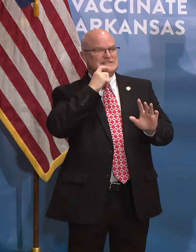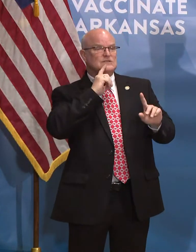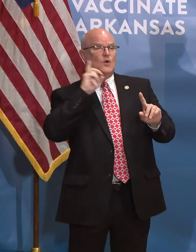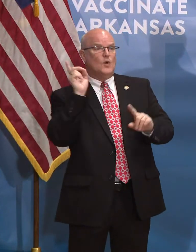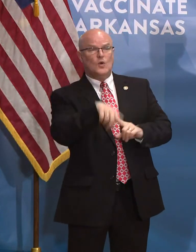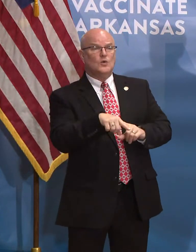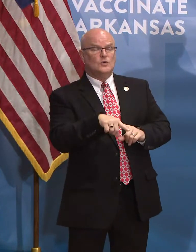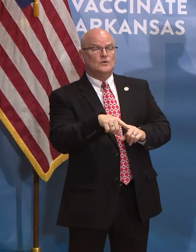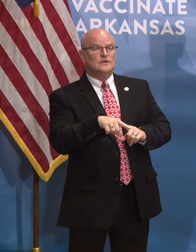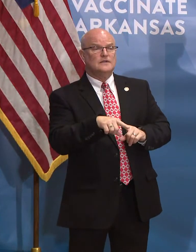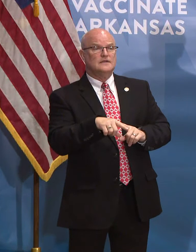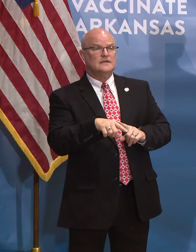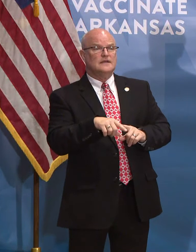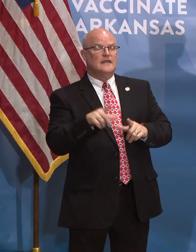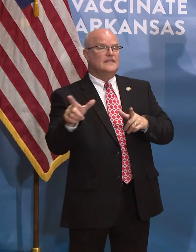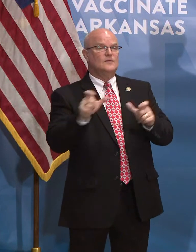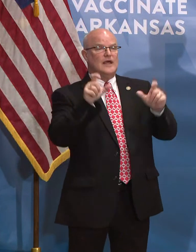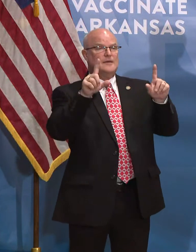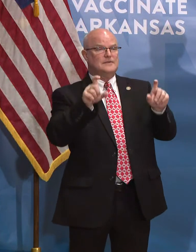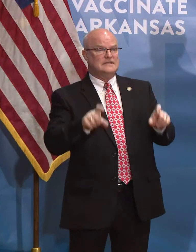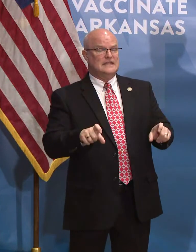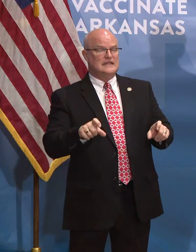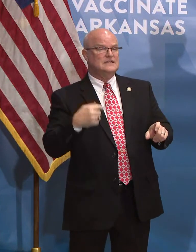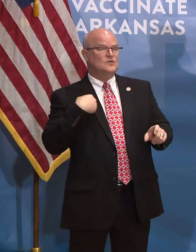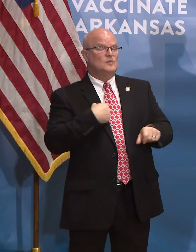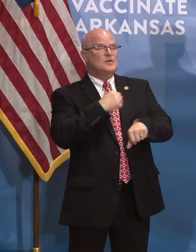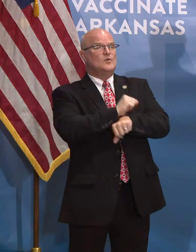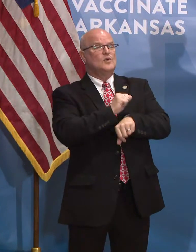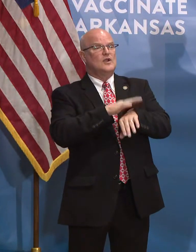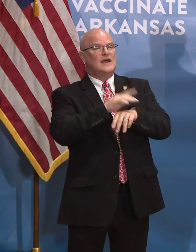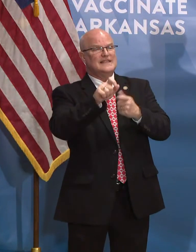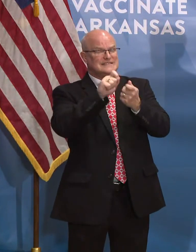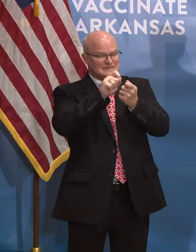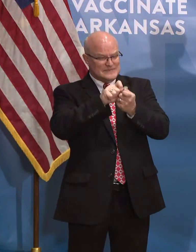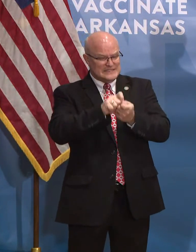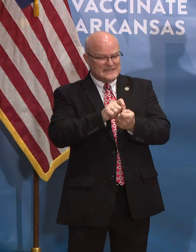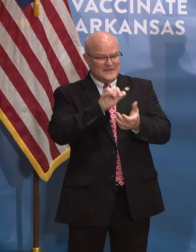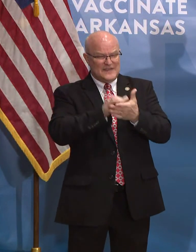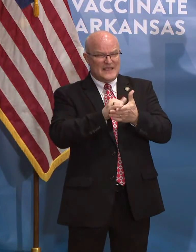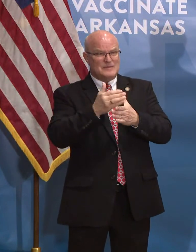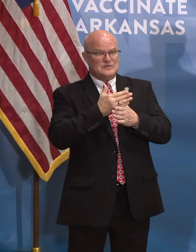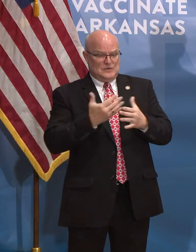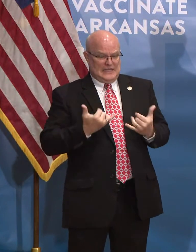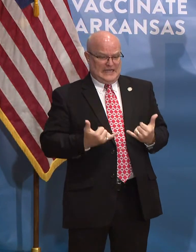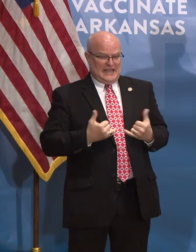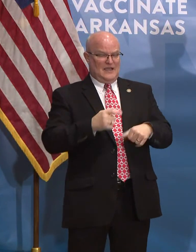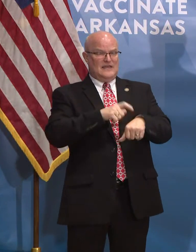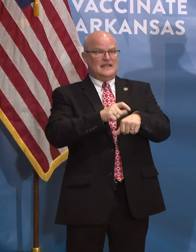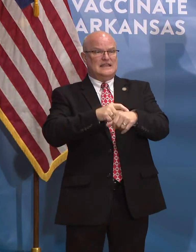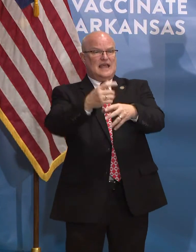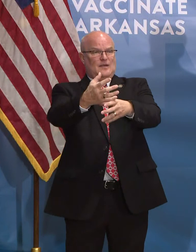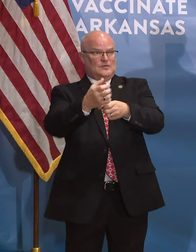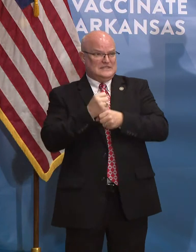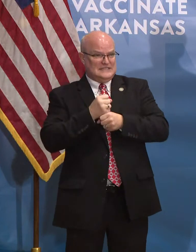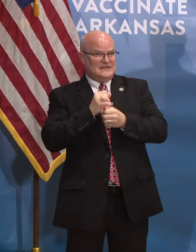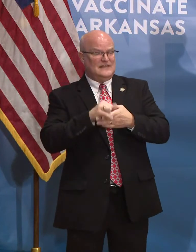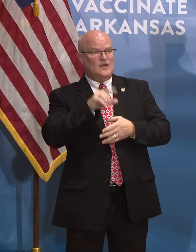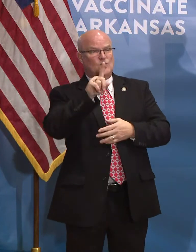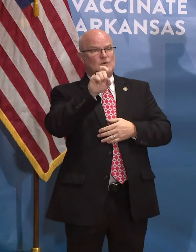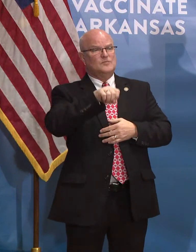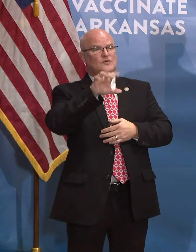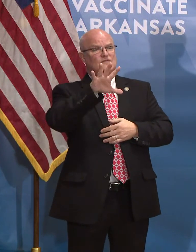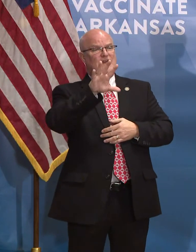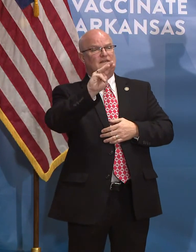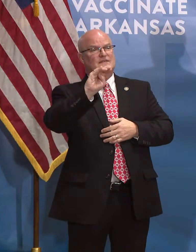the order. We will be working on the specifics of that between now and the time we receive that